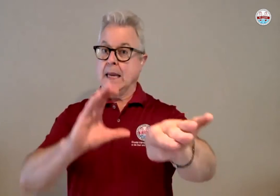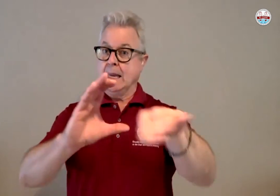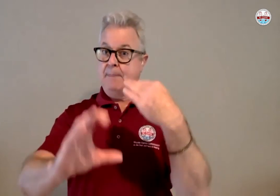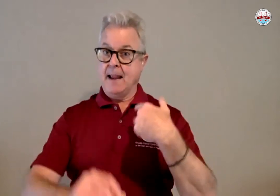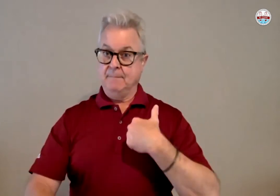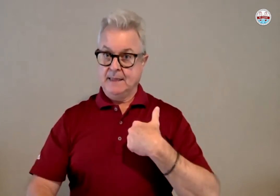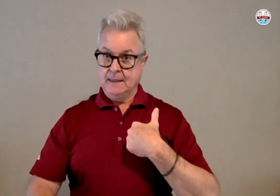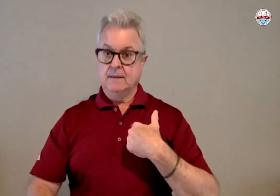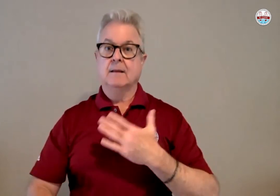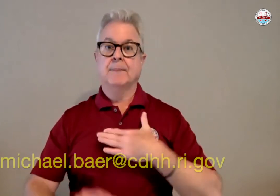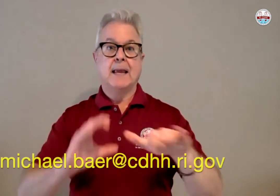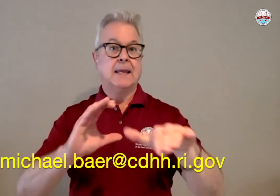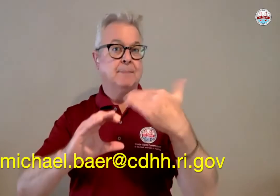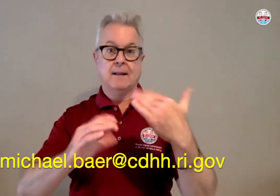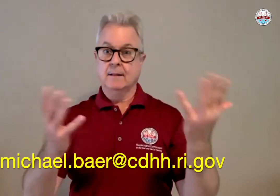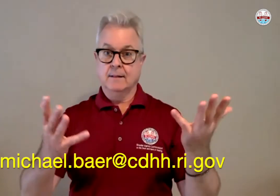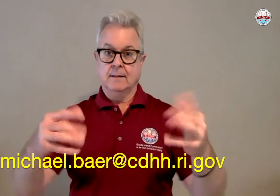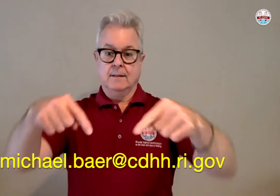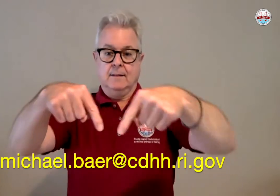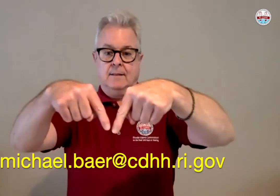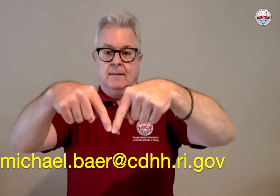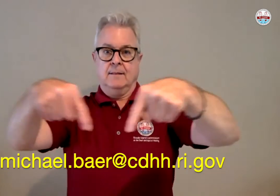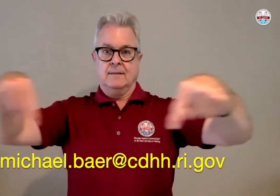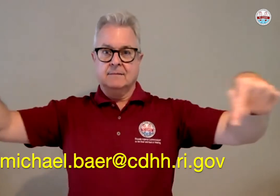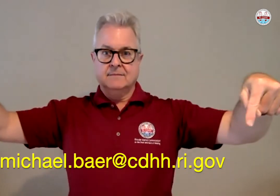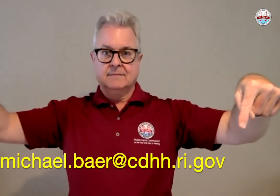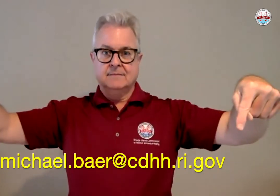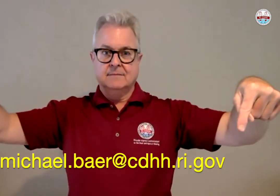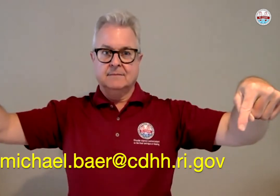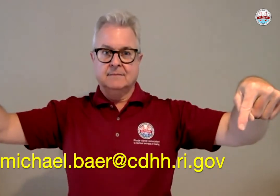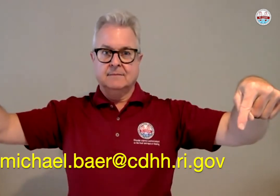401-216-5414, or you can send me an email. And my email is as follows.